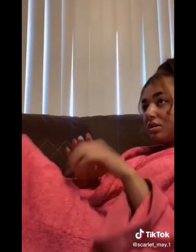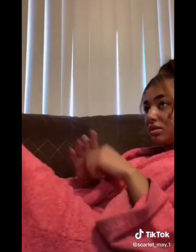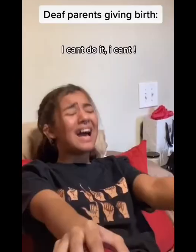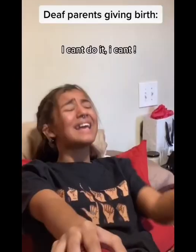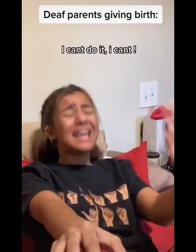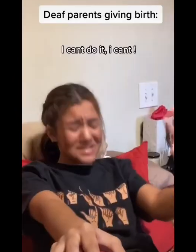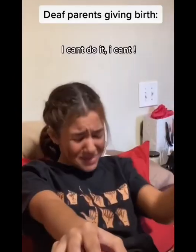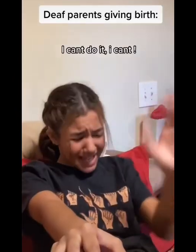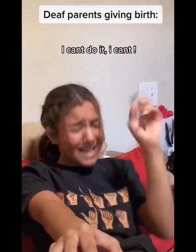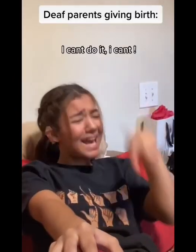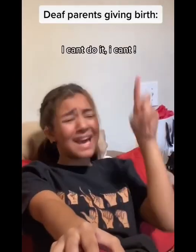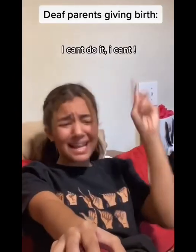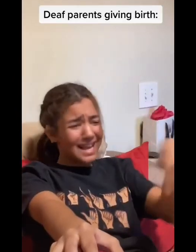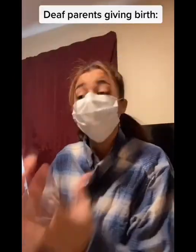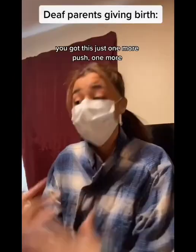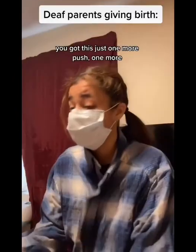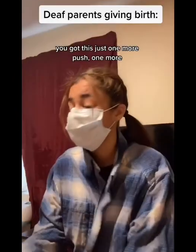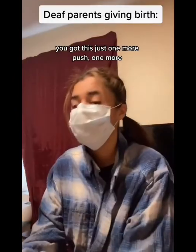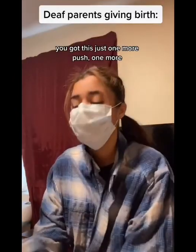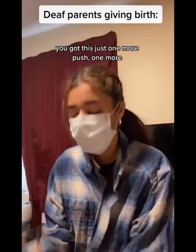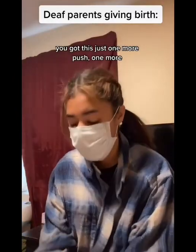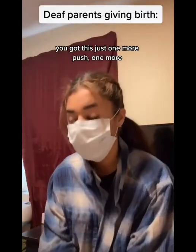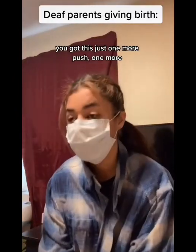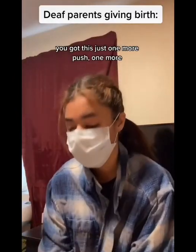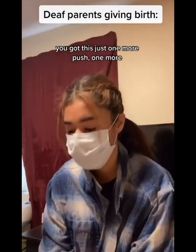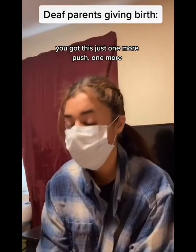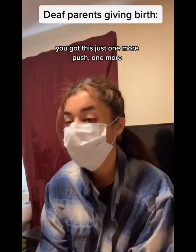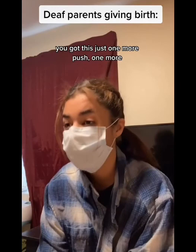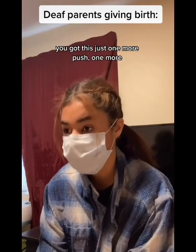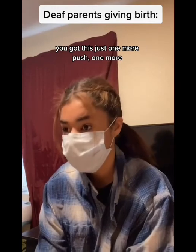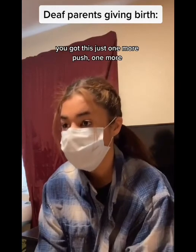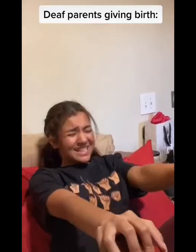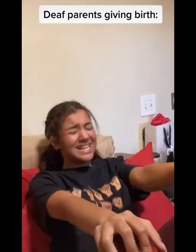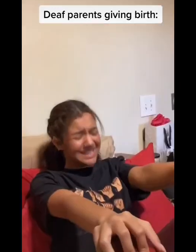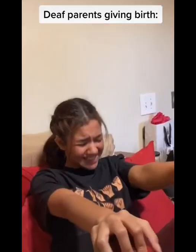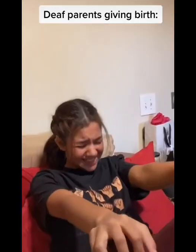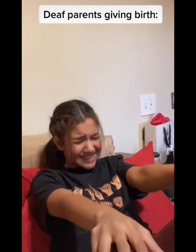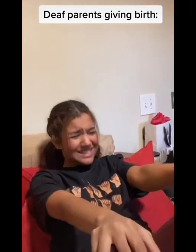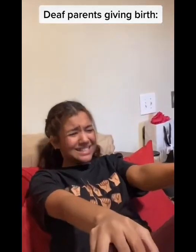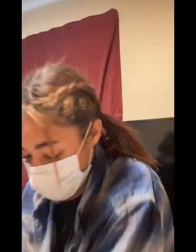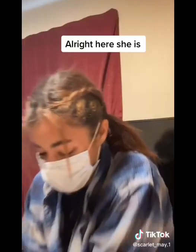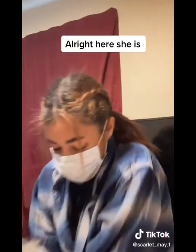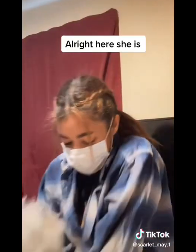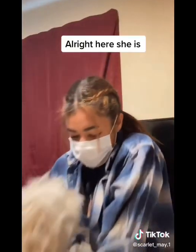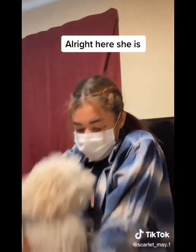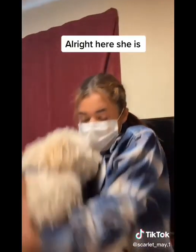I can't do it. I can't. You got this. Just one more push. One more push. All right, here she